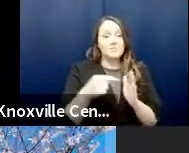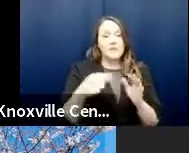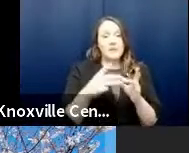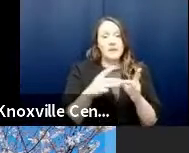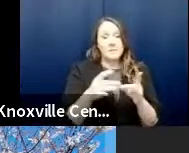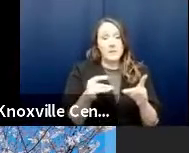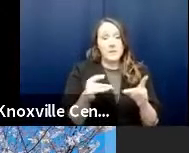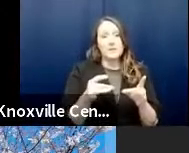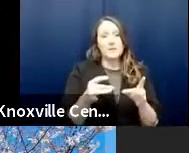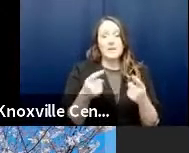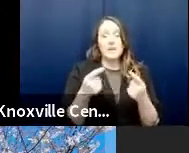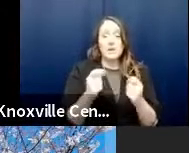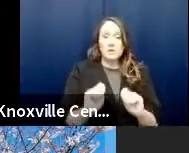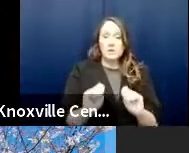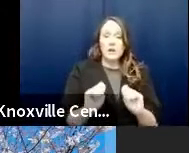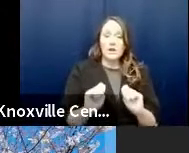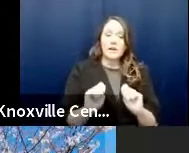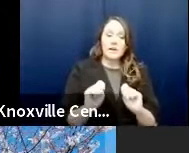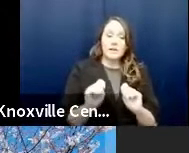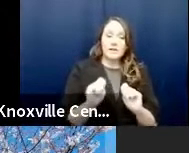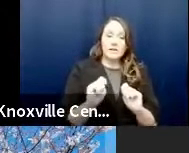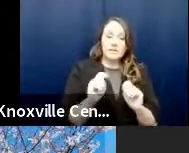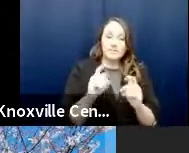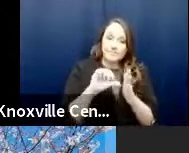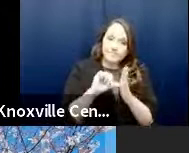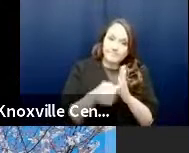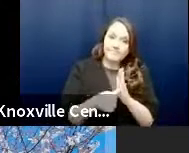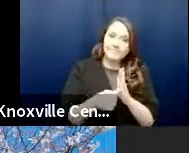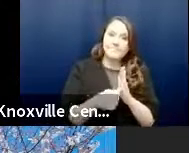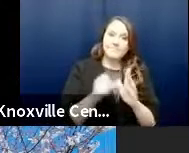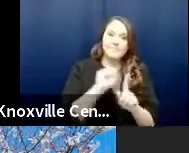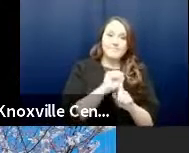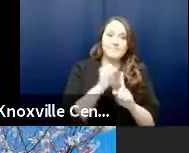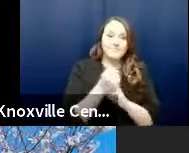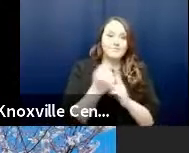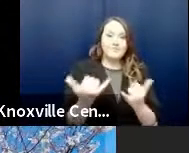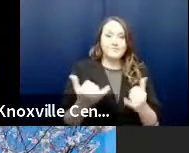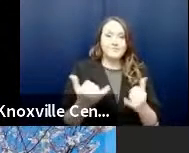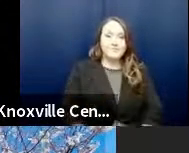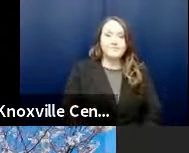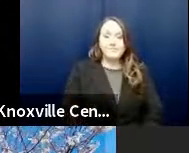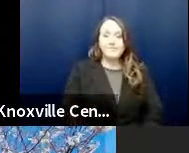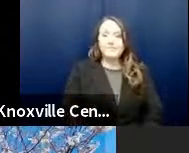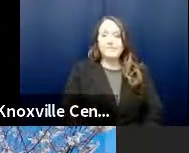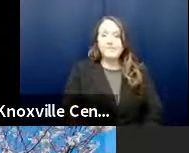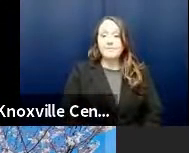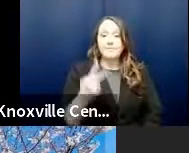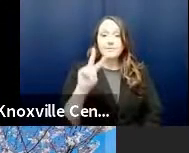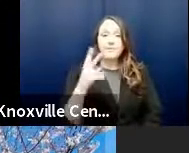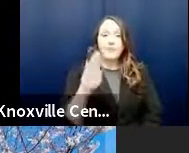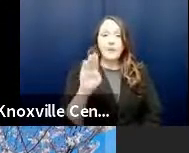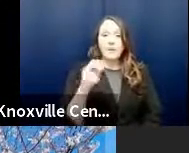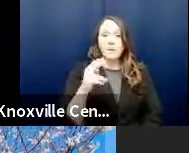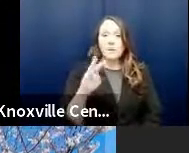to try to get the point across of the situation that we're in. Our second